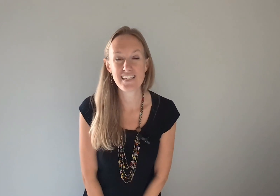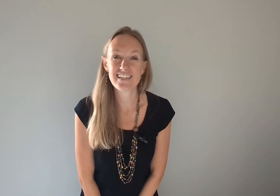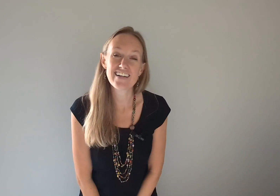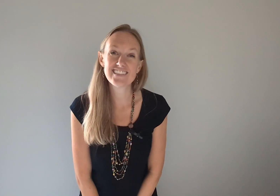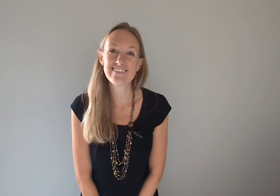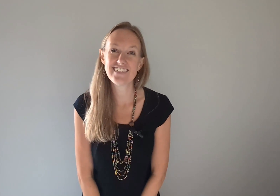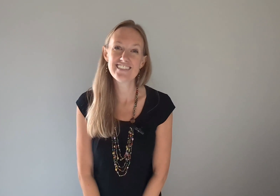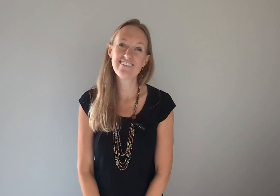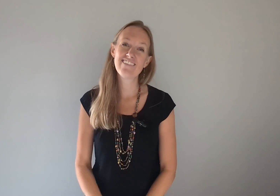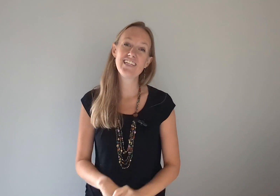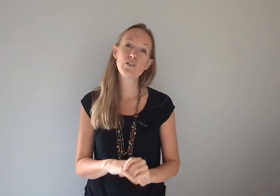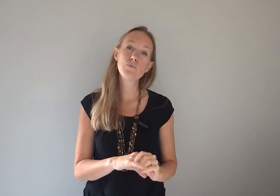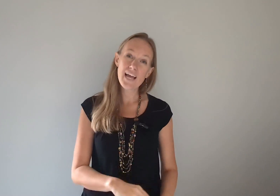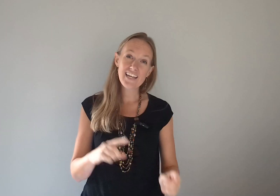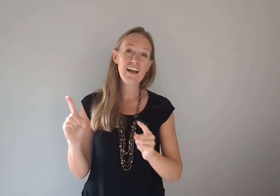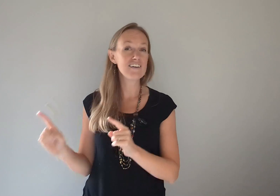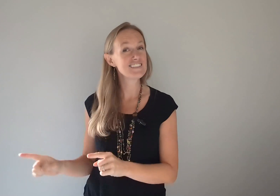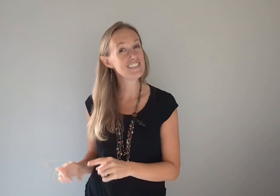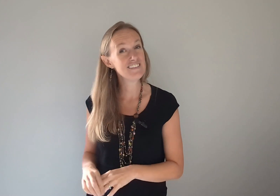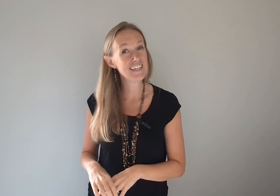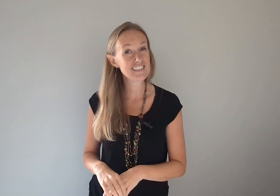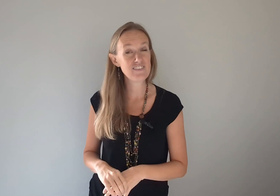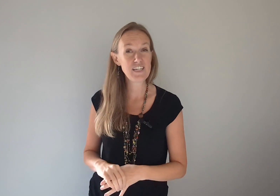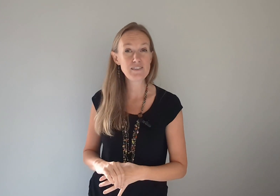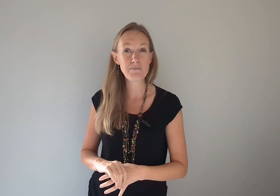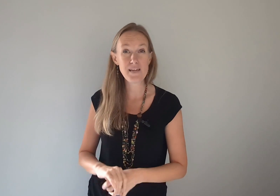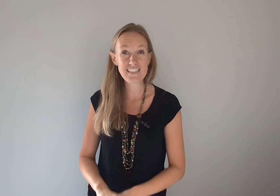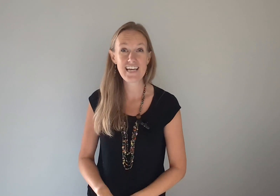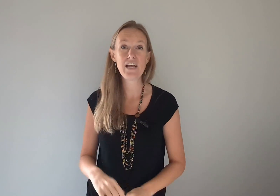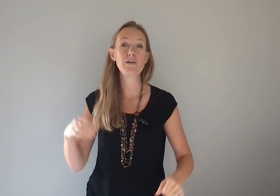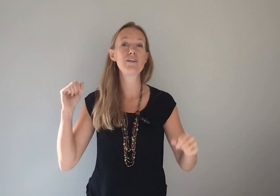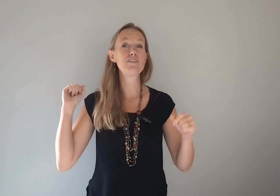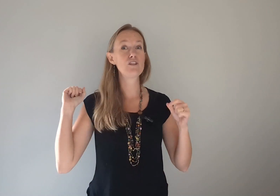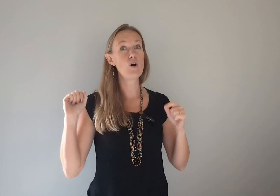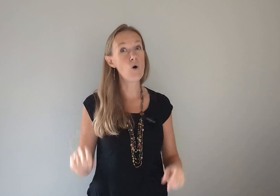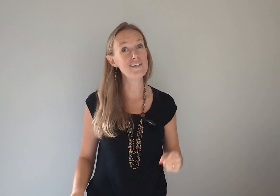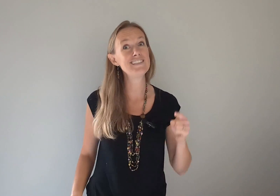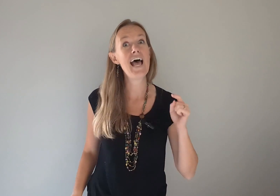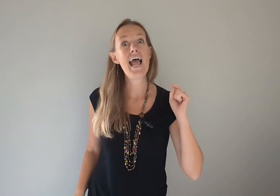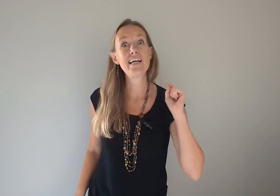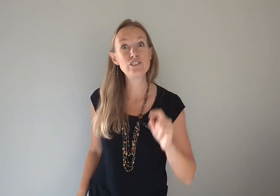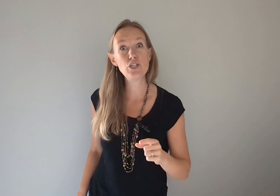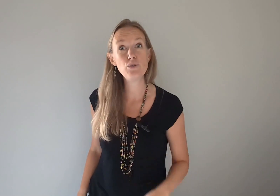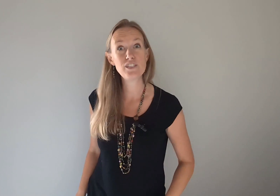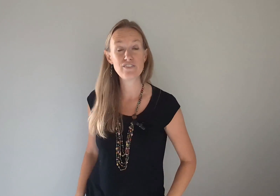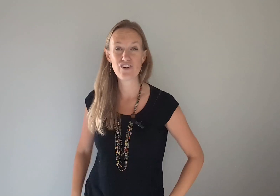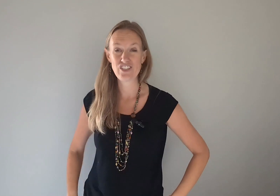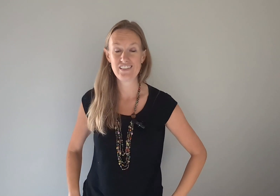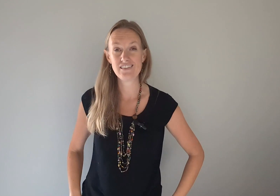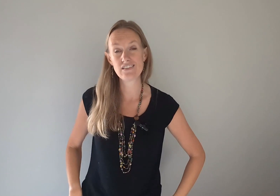many times as you need to, and when you're ready, I'll see you in the next video. It's a big day. We're going to learn the chorus and 2 different verses.